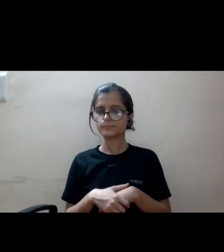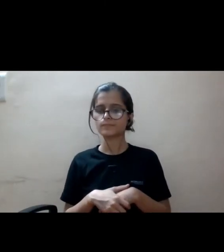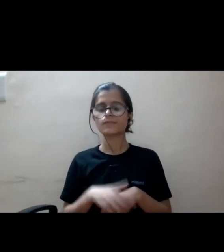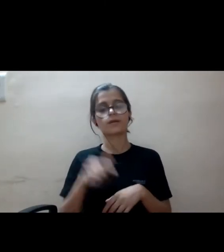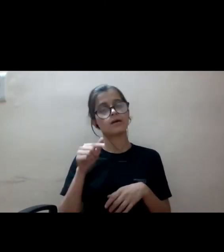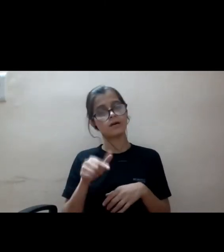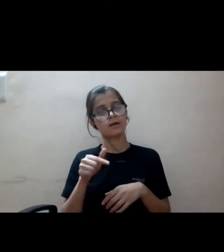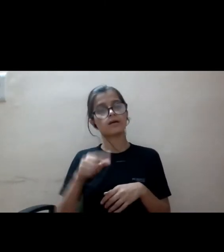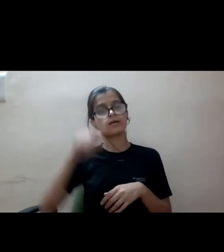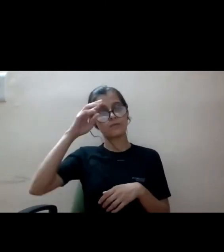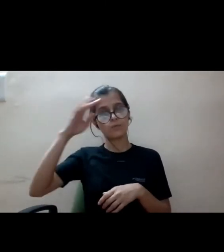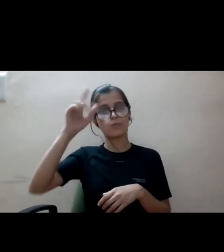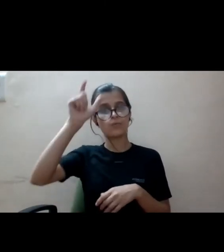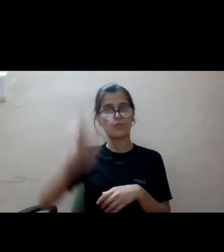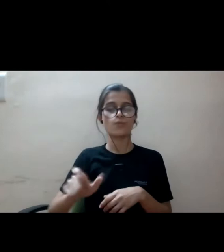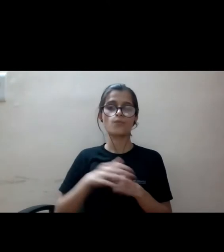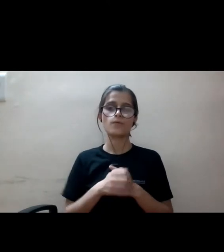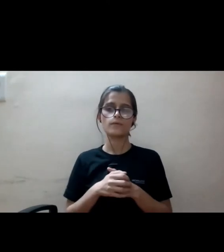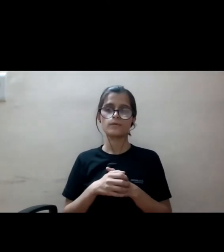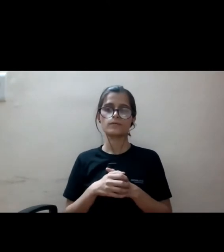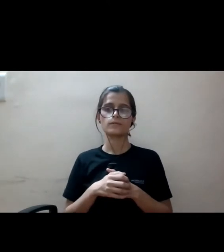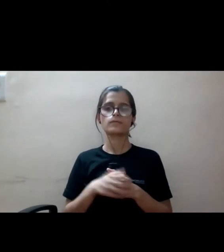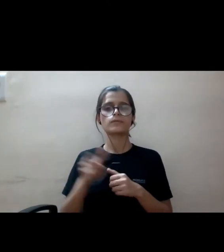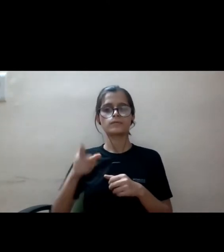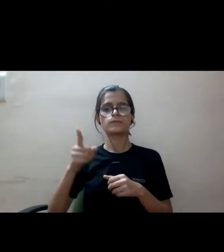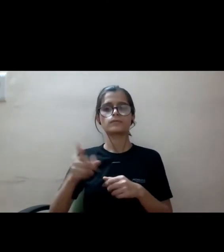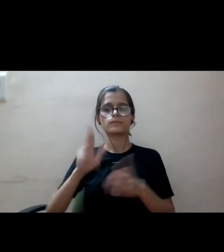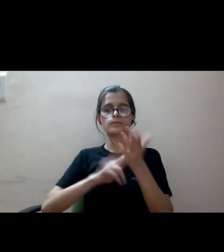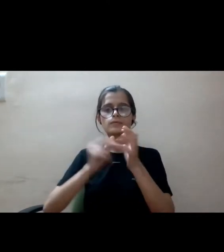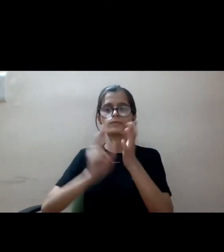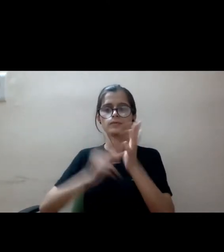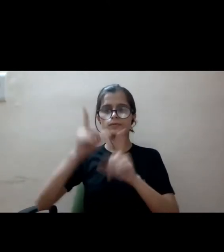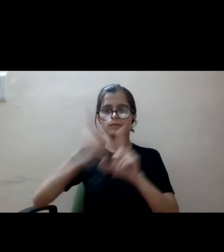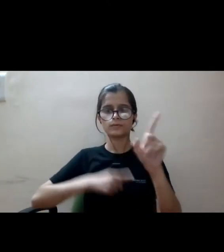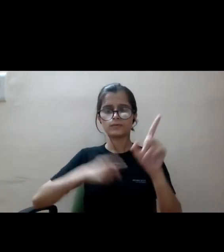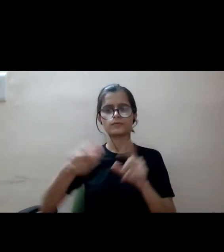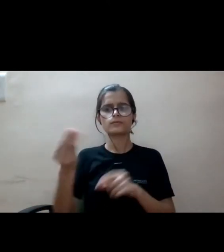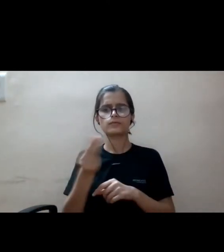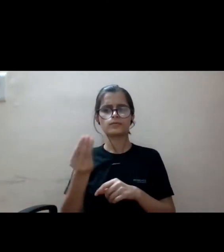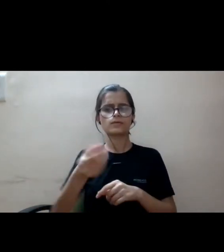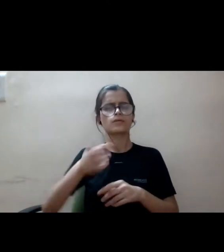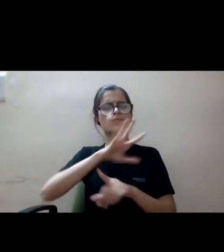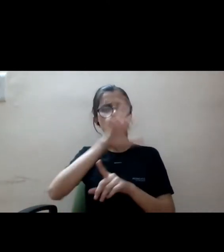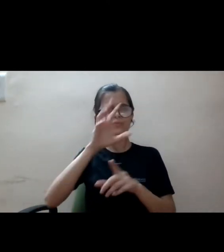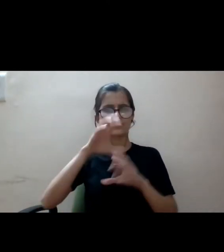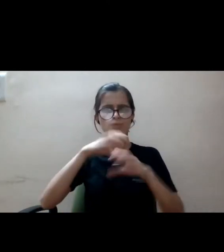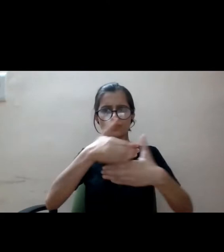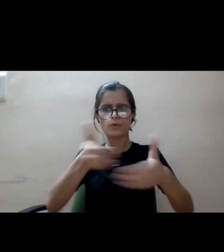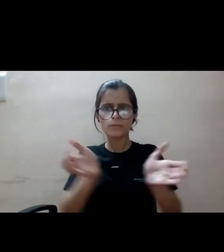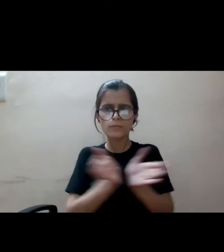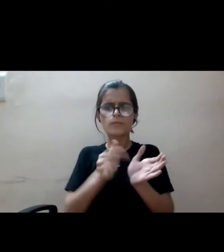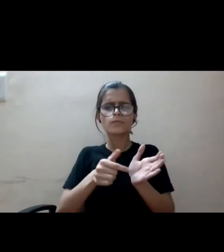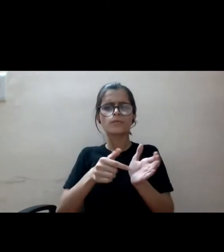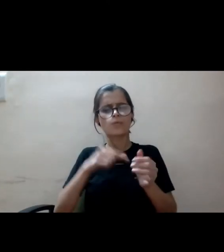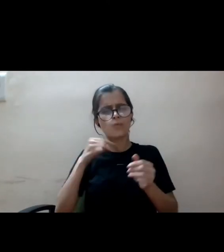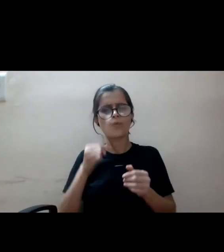Quoting the philosopher Jean-Luc Nancy, Petra Cuppers writes, "Community is what takes place